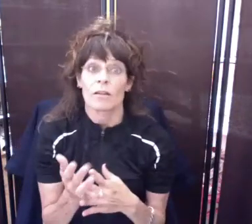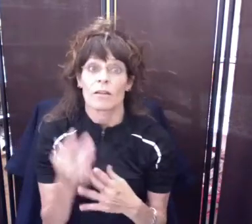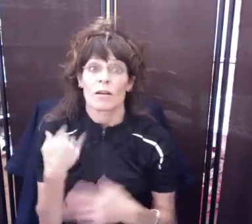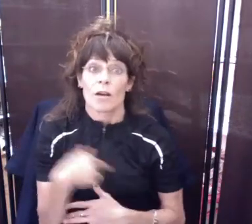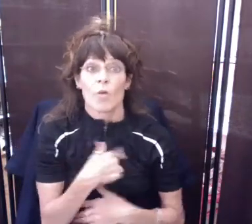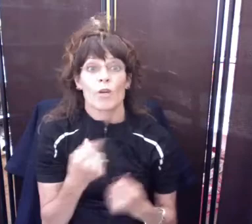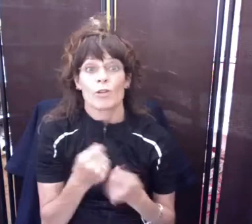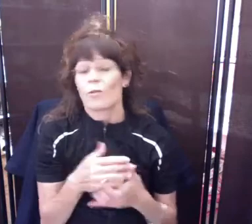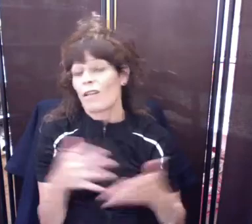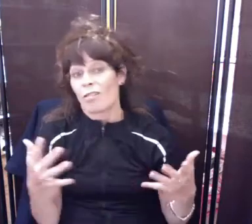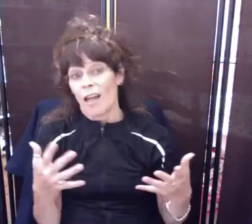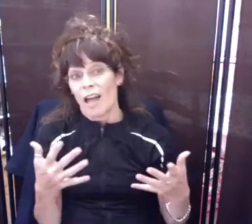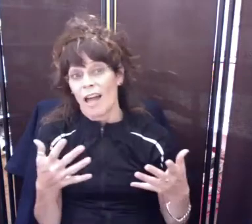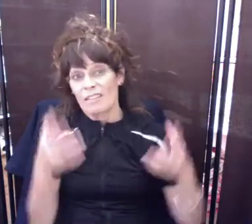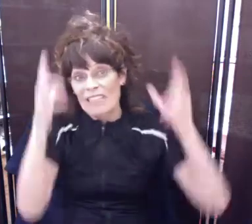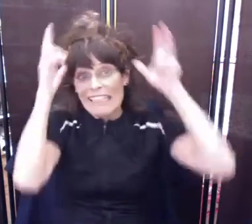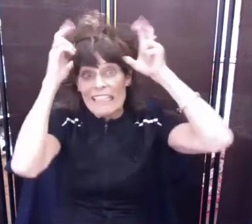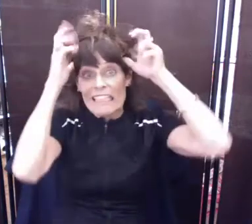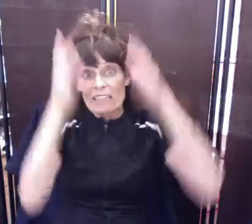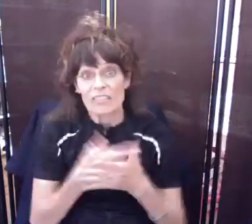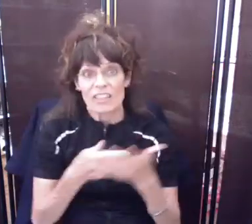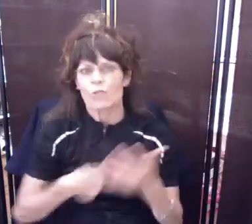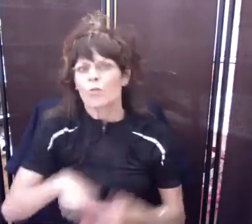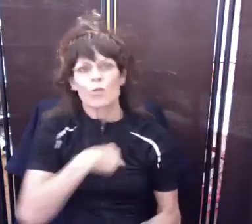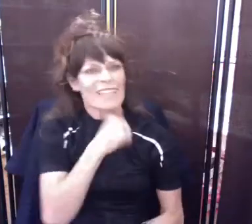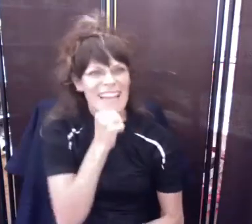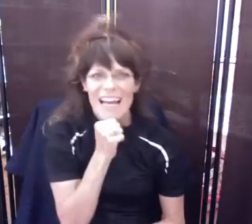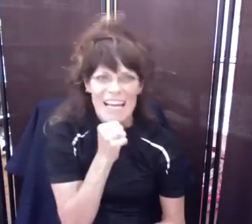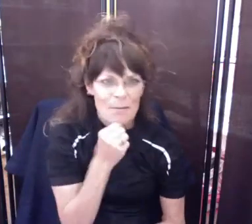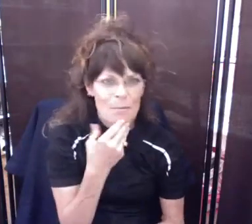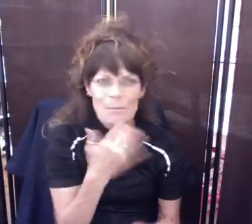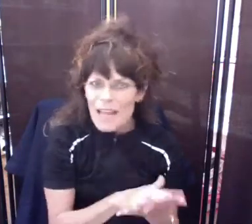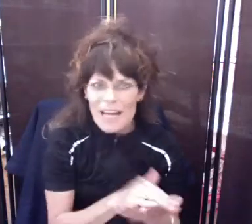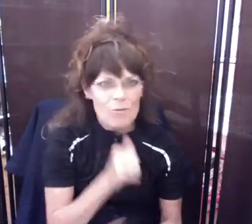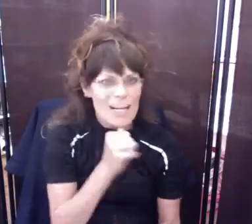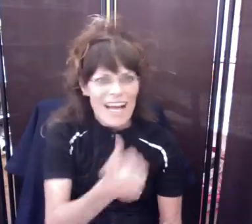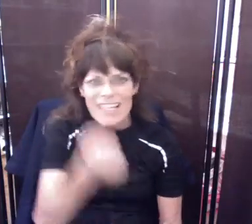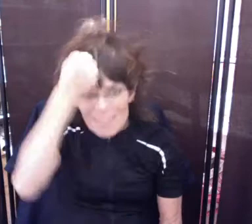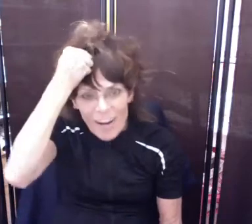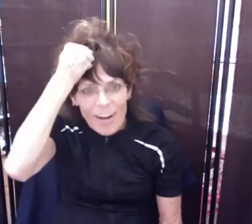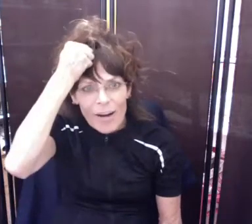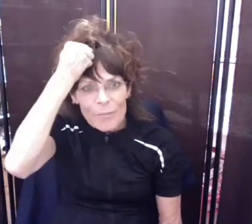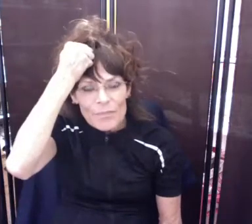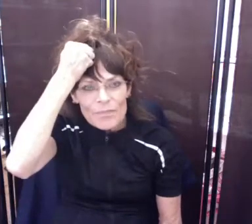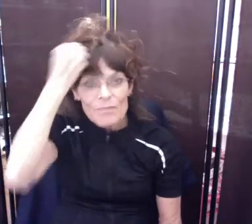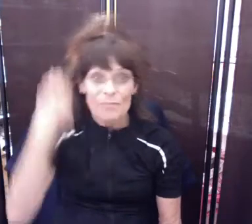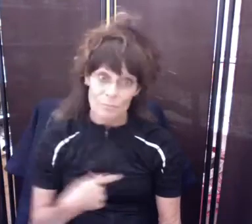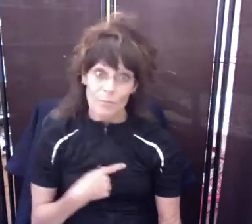bad people. We're not dumb people for the most part. But we do dumb things and we do